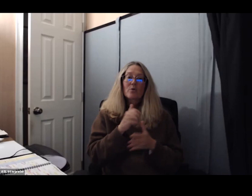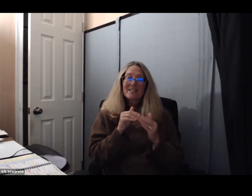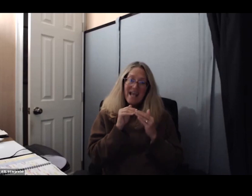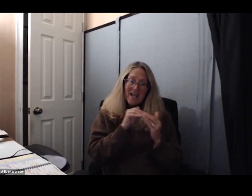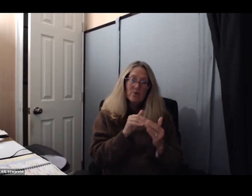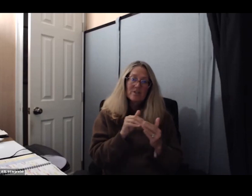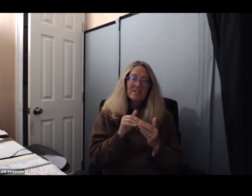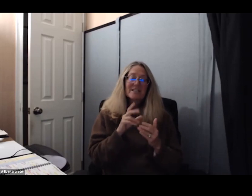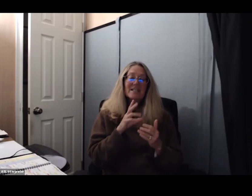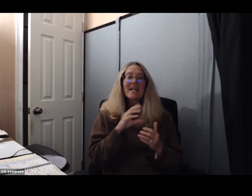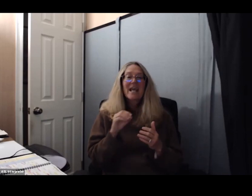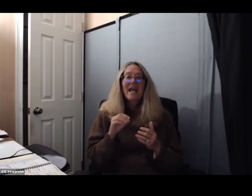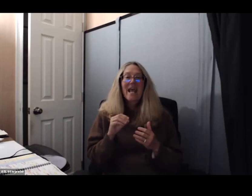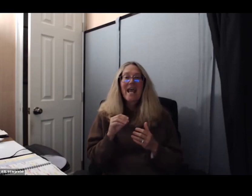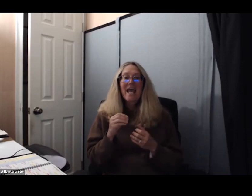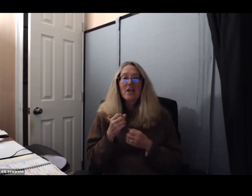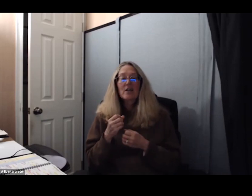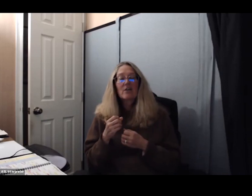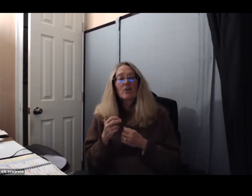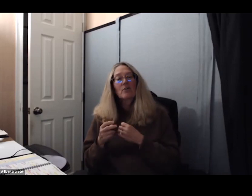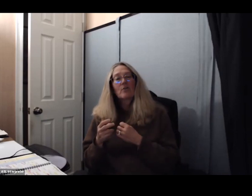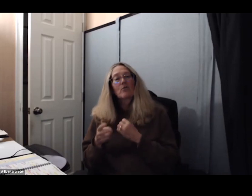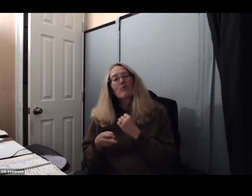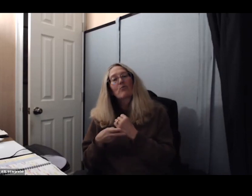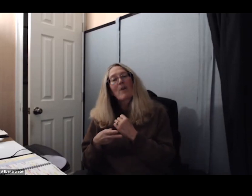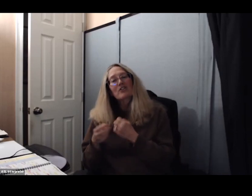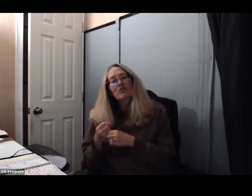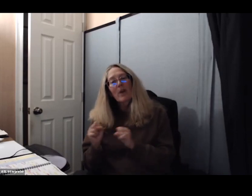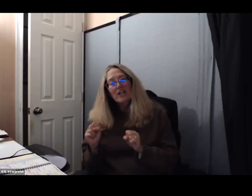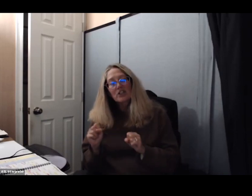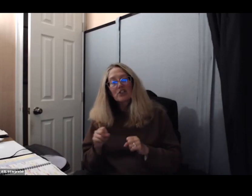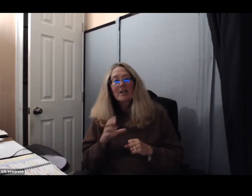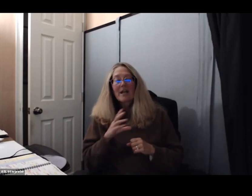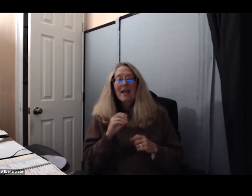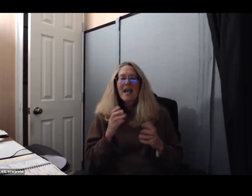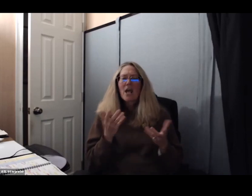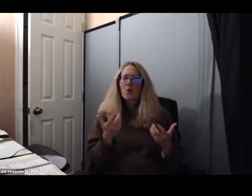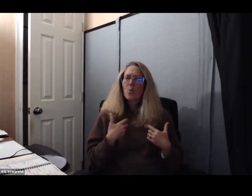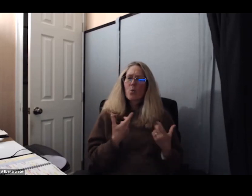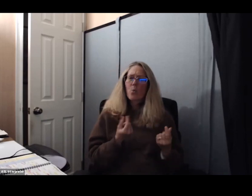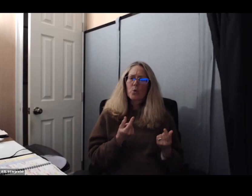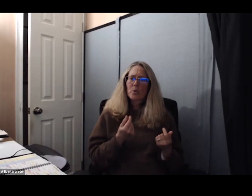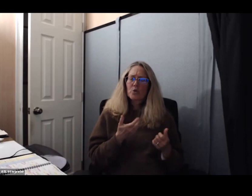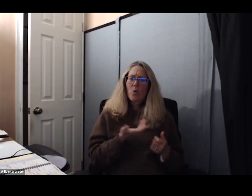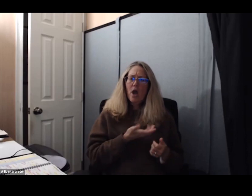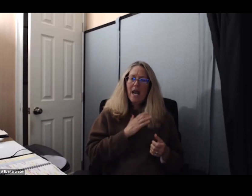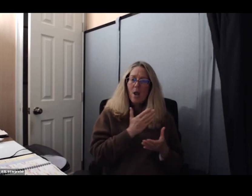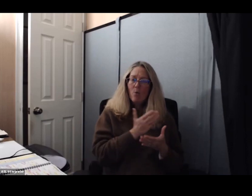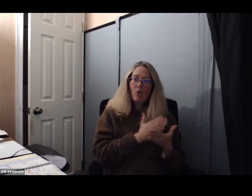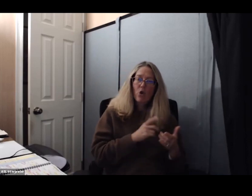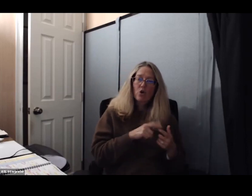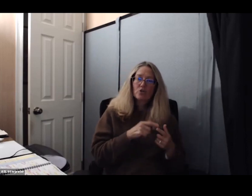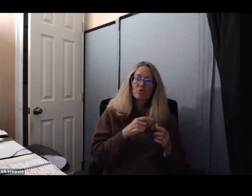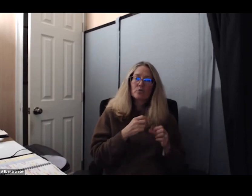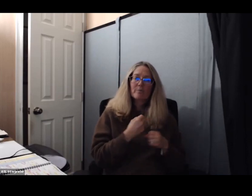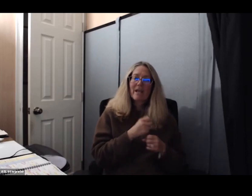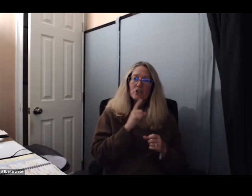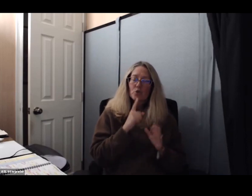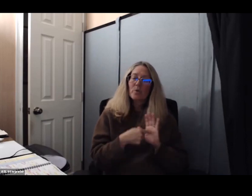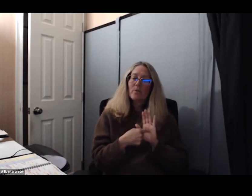and restoration, but also as students, what are we doing on our end to make sure that we